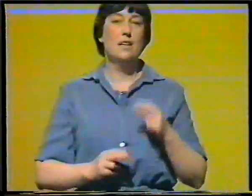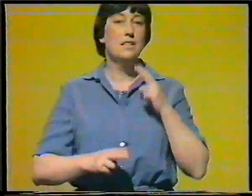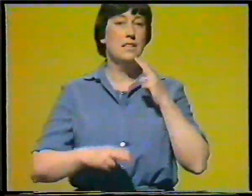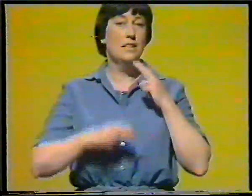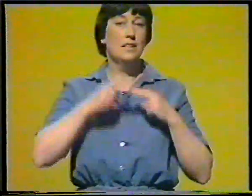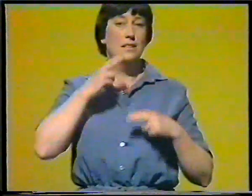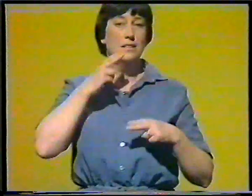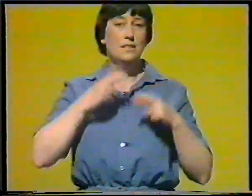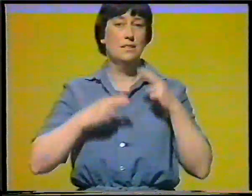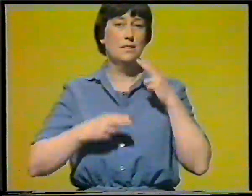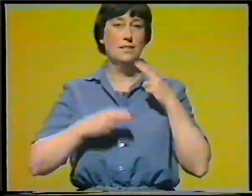dinner,